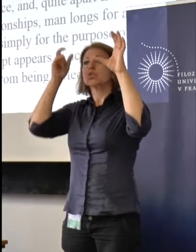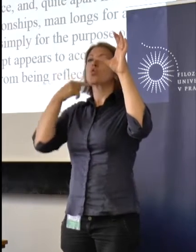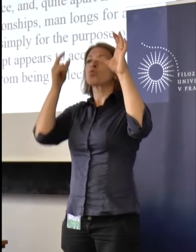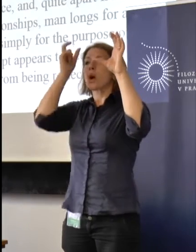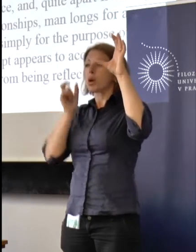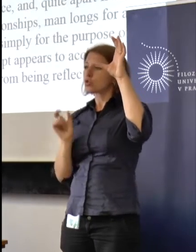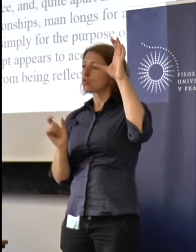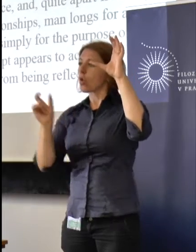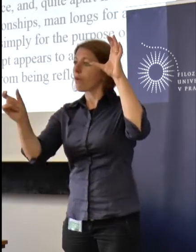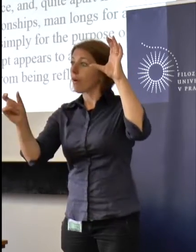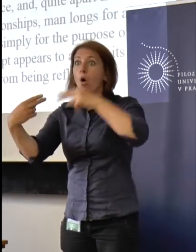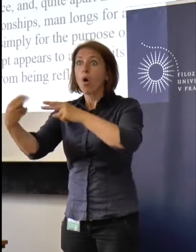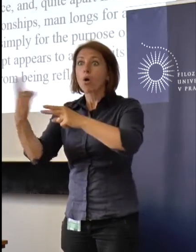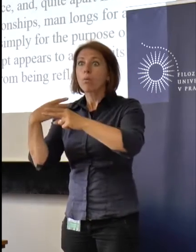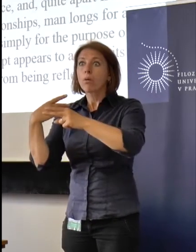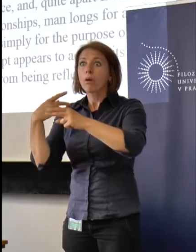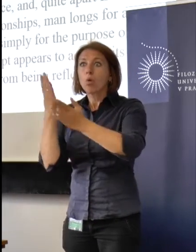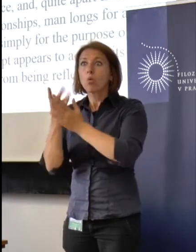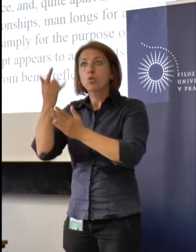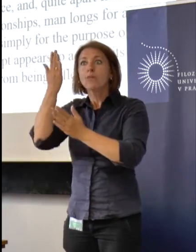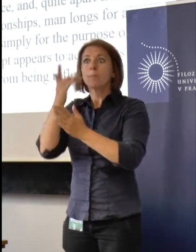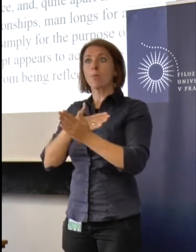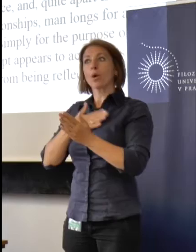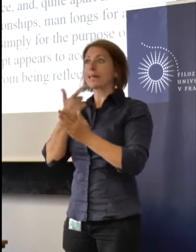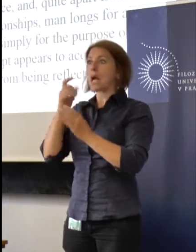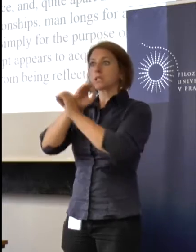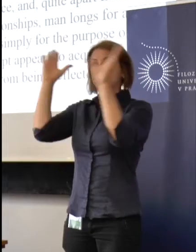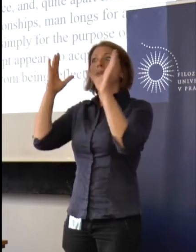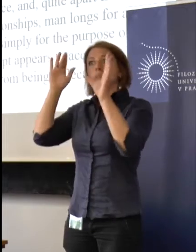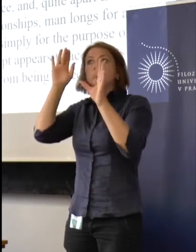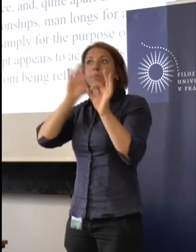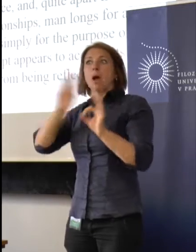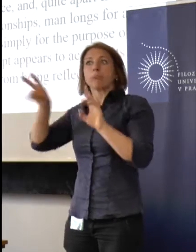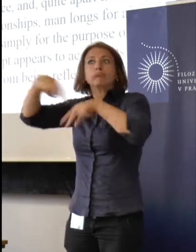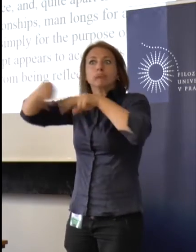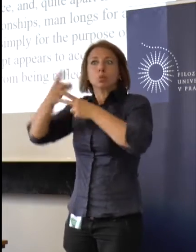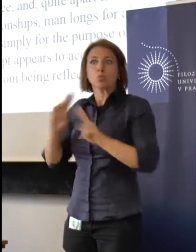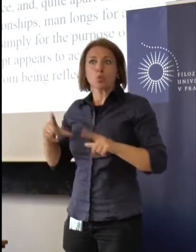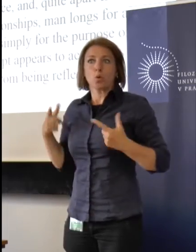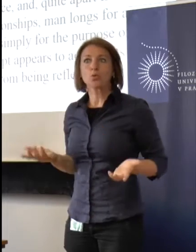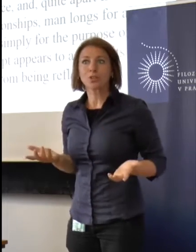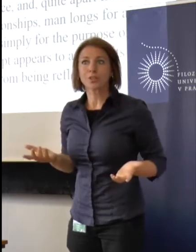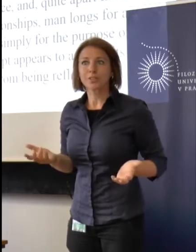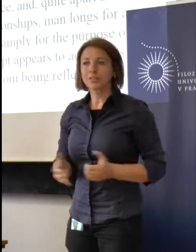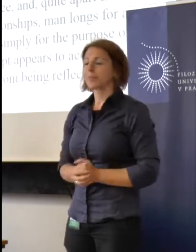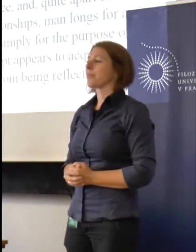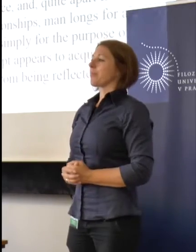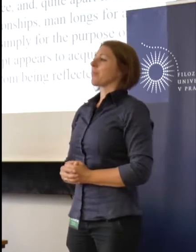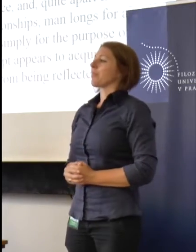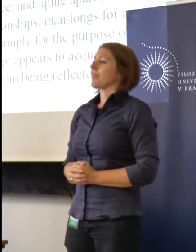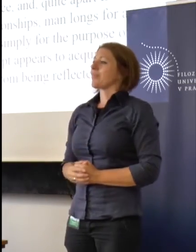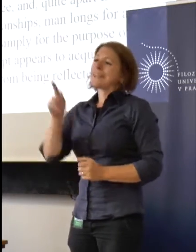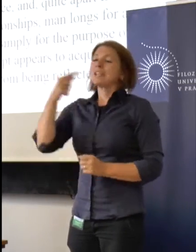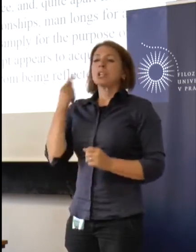is accompanied essentially by the inclination to social existence, to political existence. It's always political. And And quite apart from